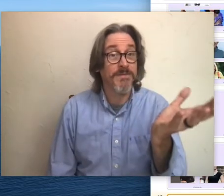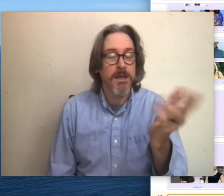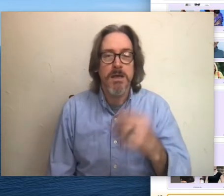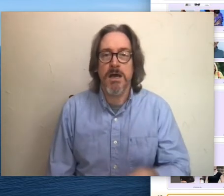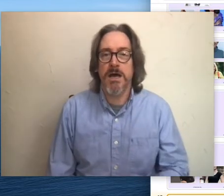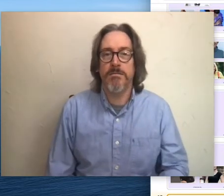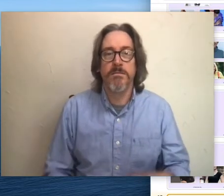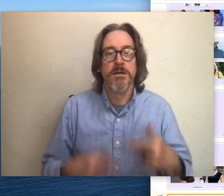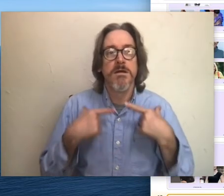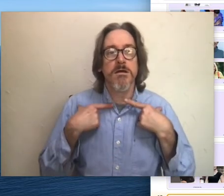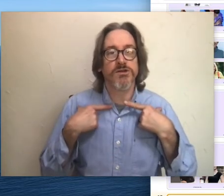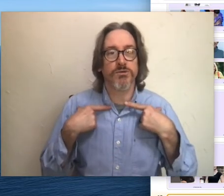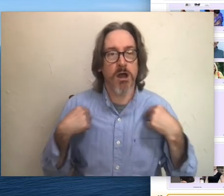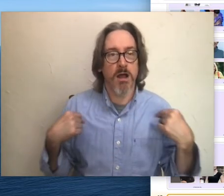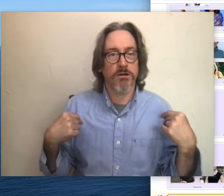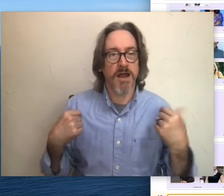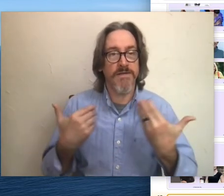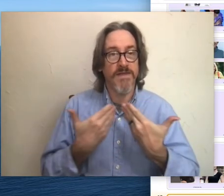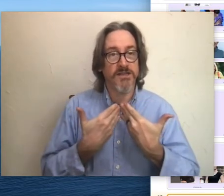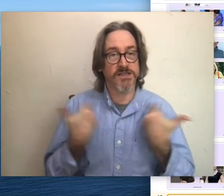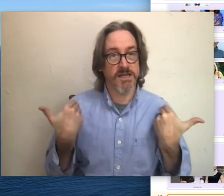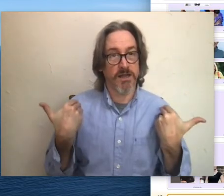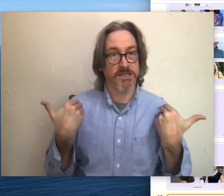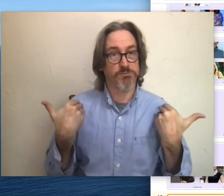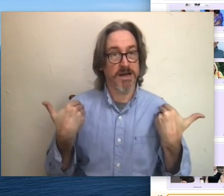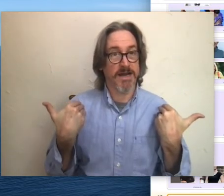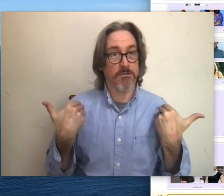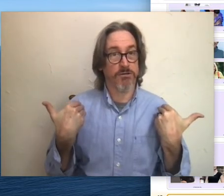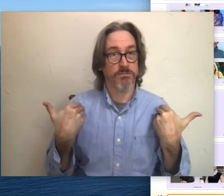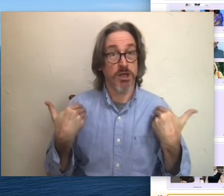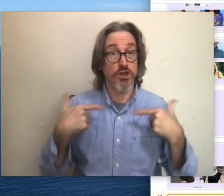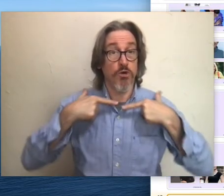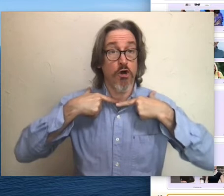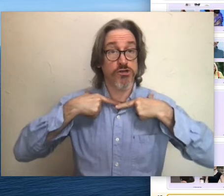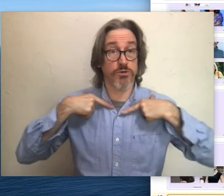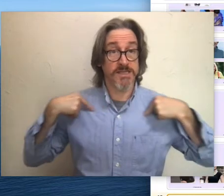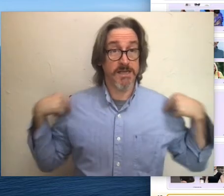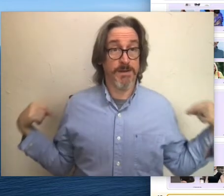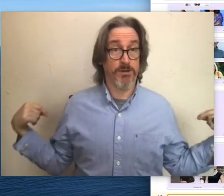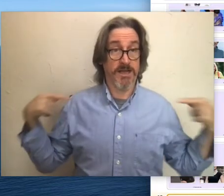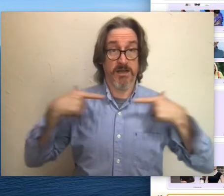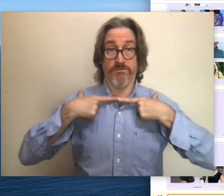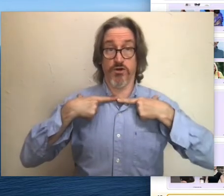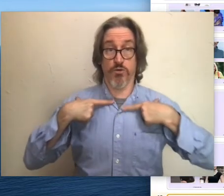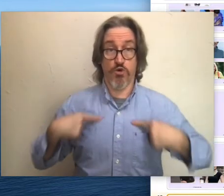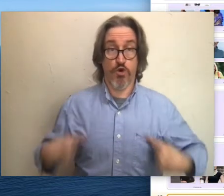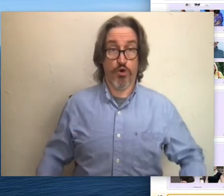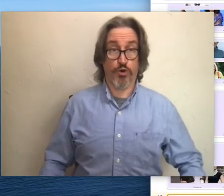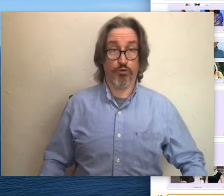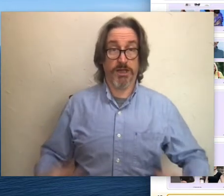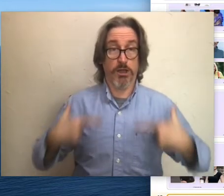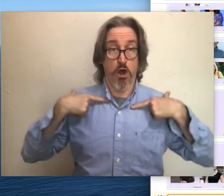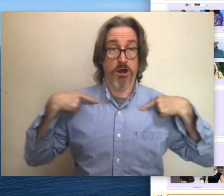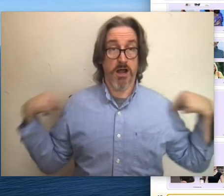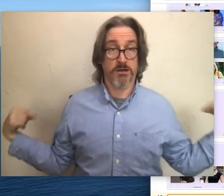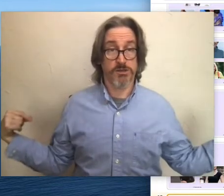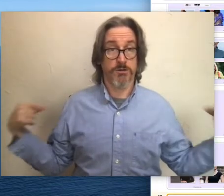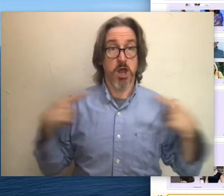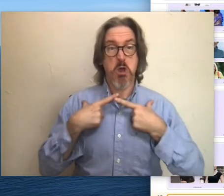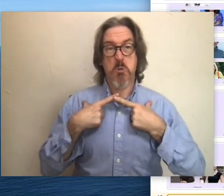Anyway, so collar, and then they just said like spread it out. You also can see people like if you do really